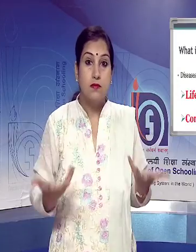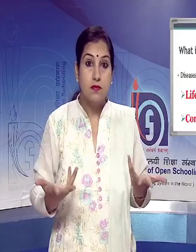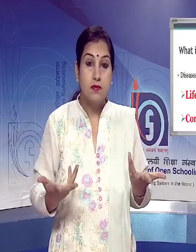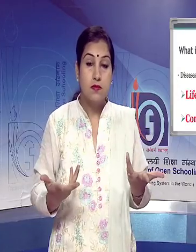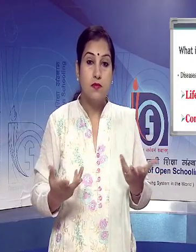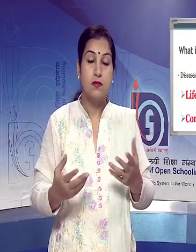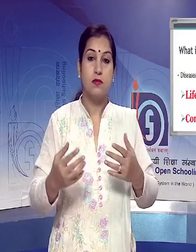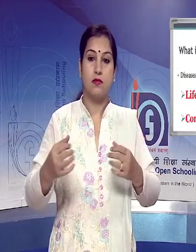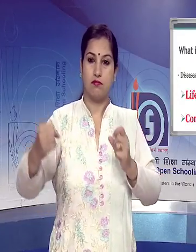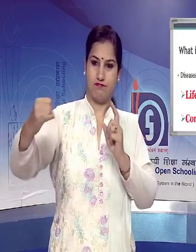diseases.